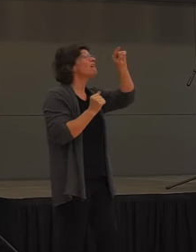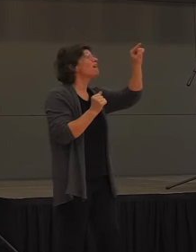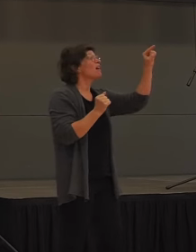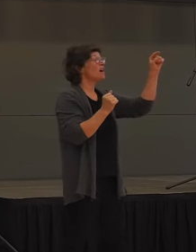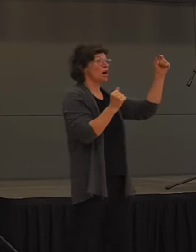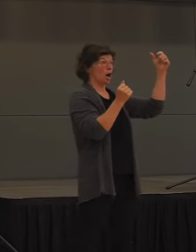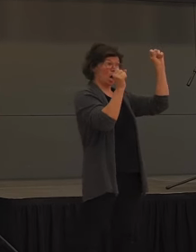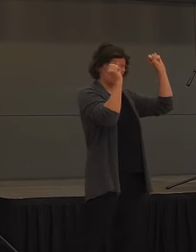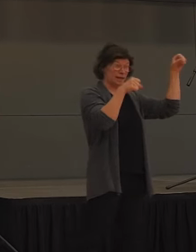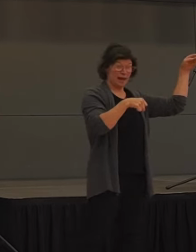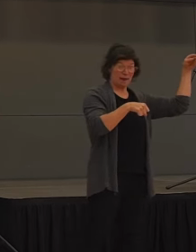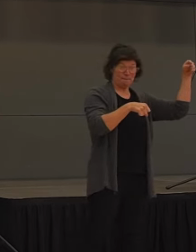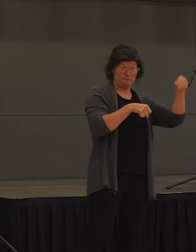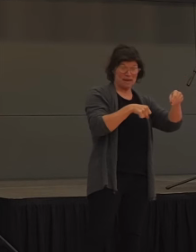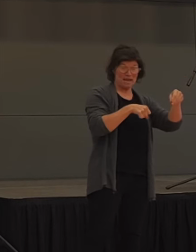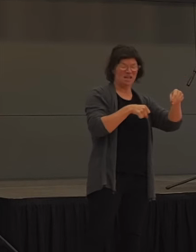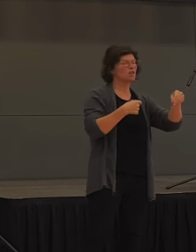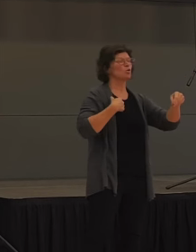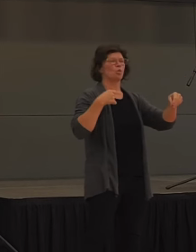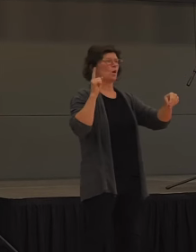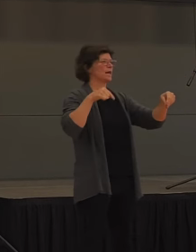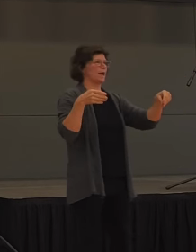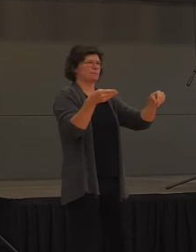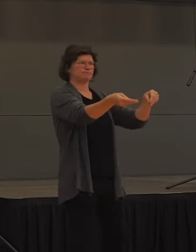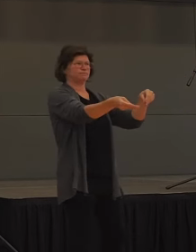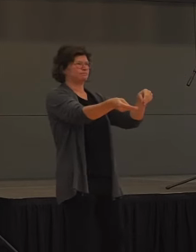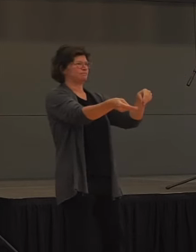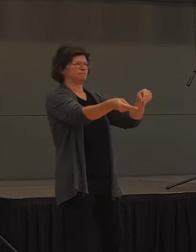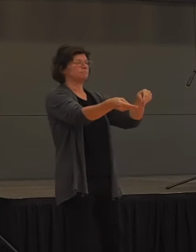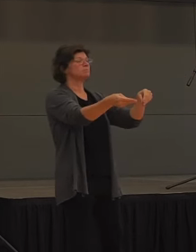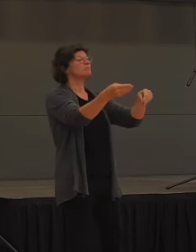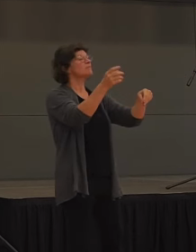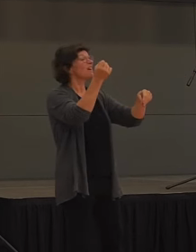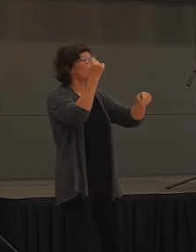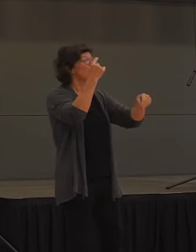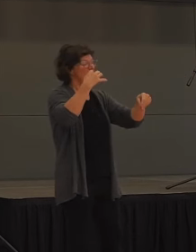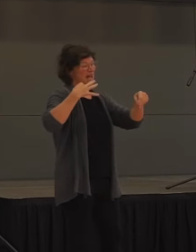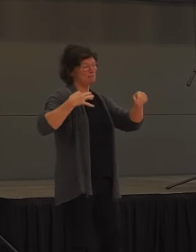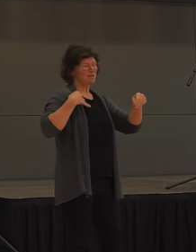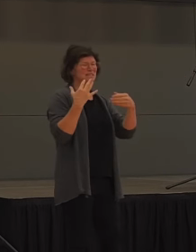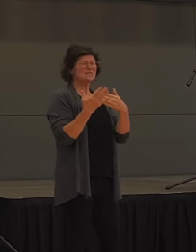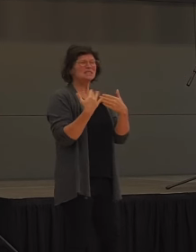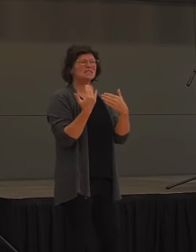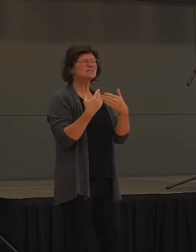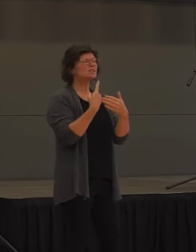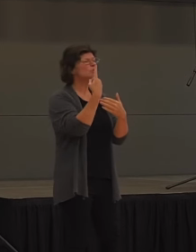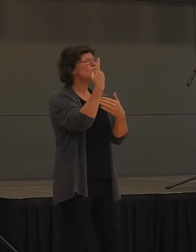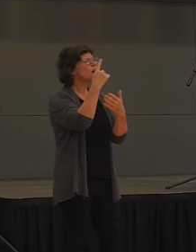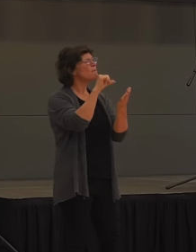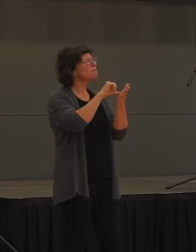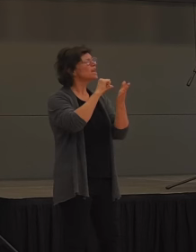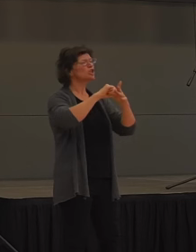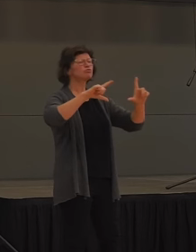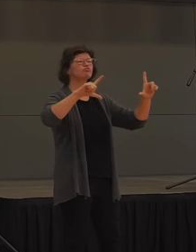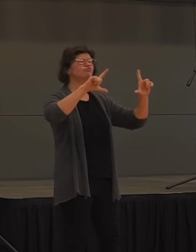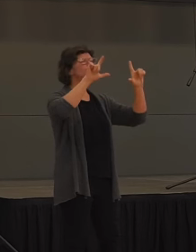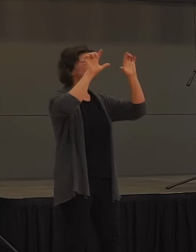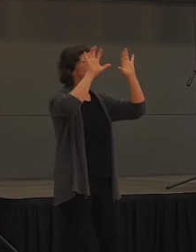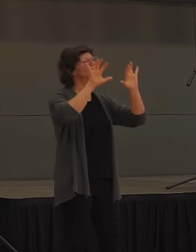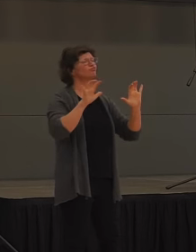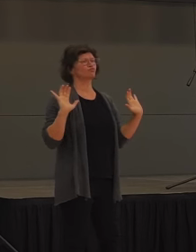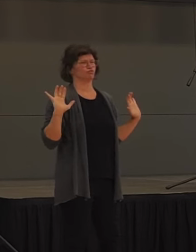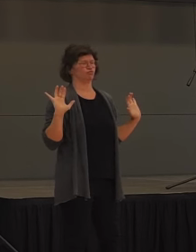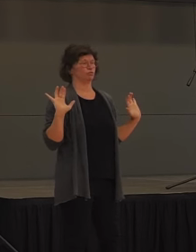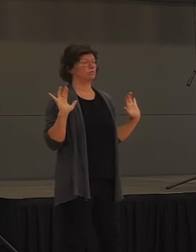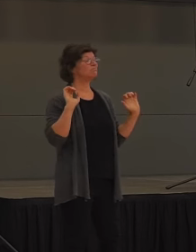it's only a one-page application, and you are welcome to pick one up. I can distribute